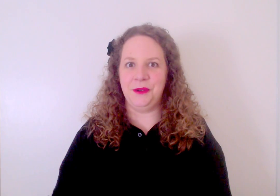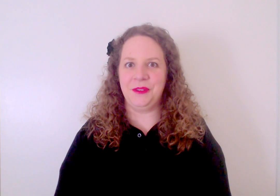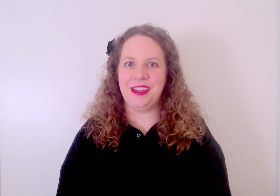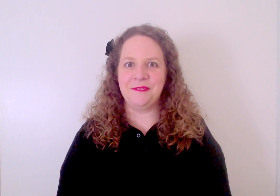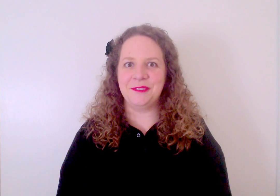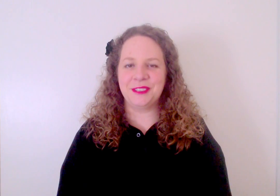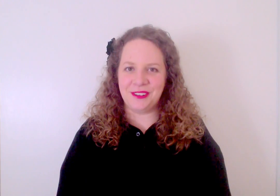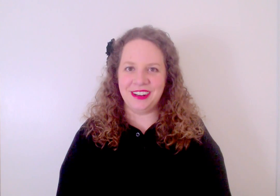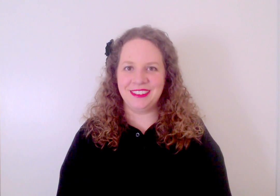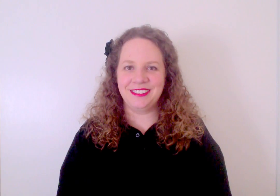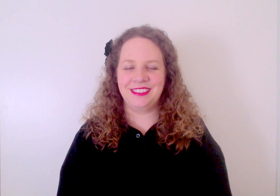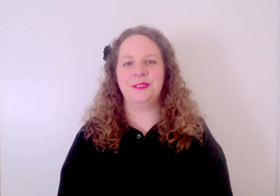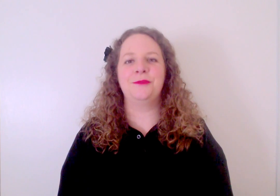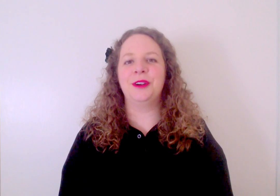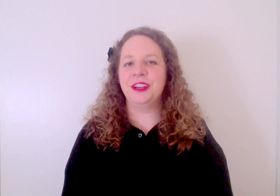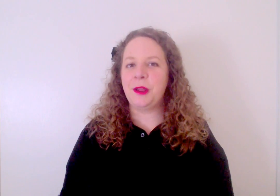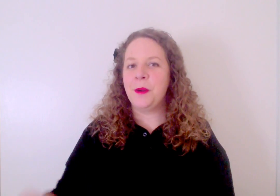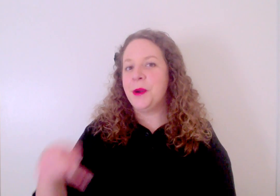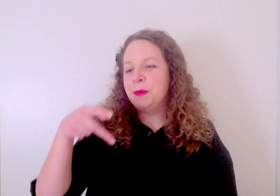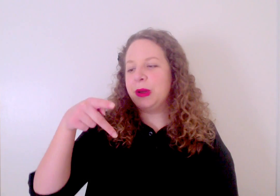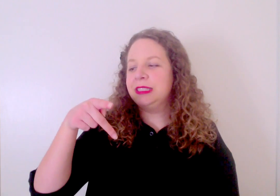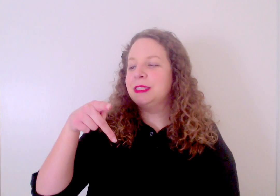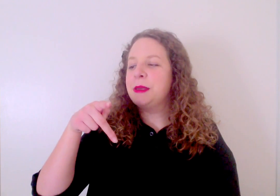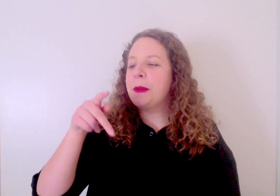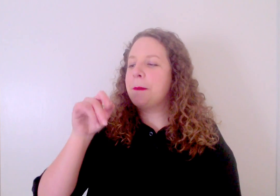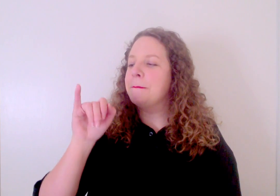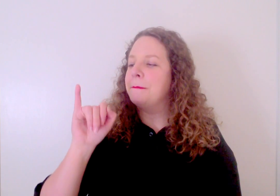Okay, what was the word? The word was